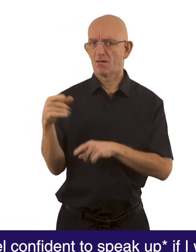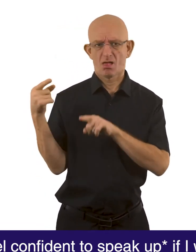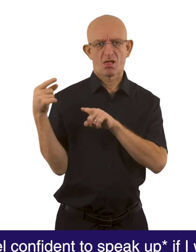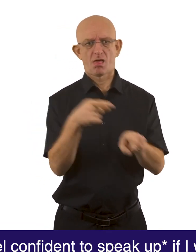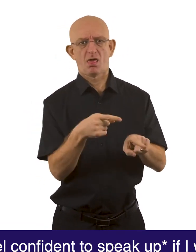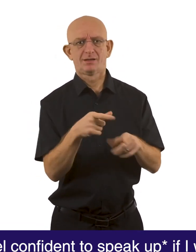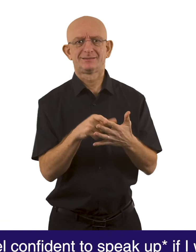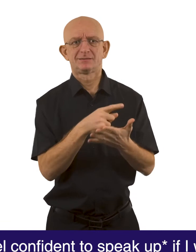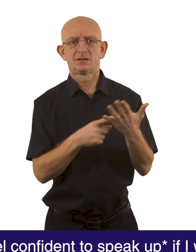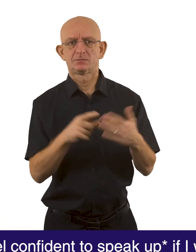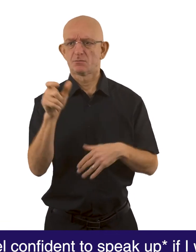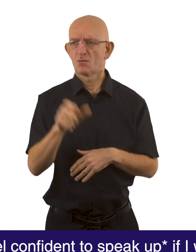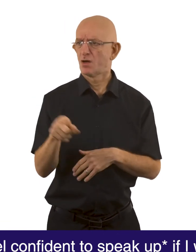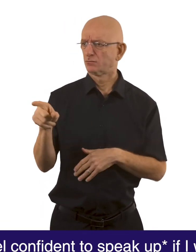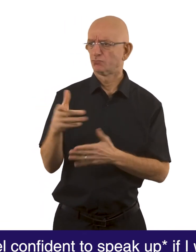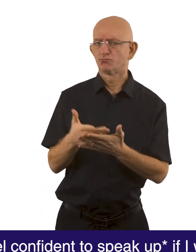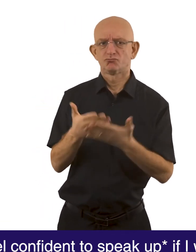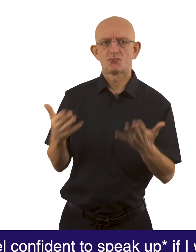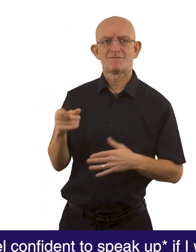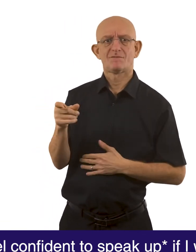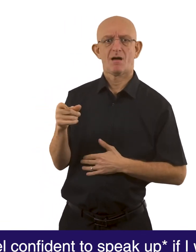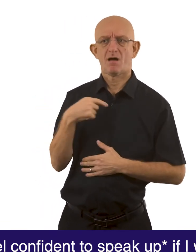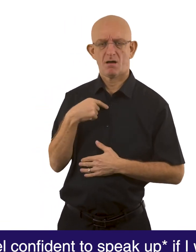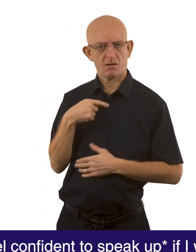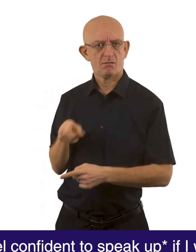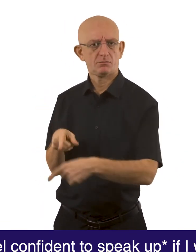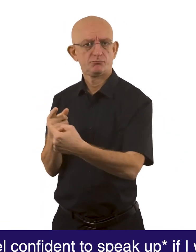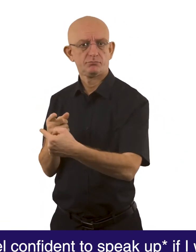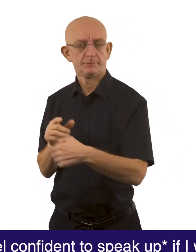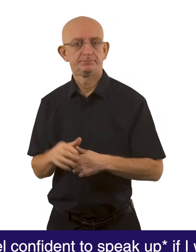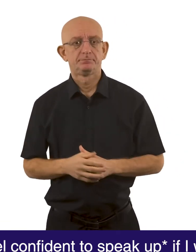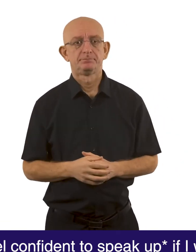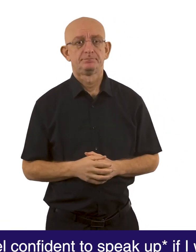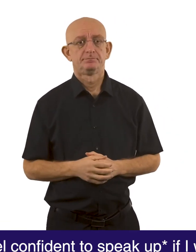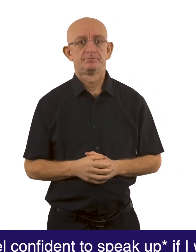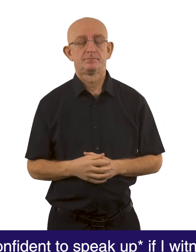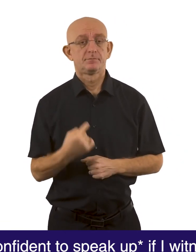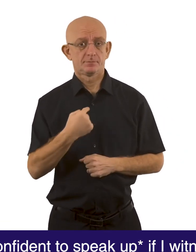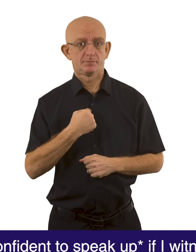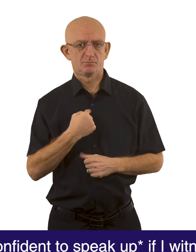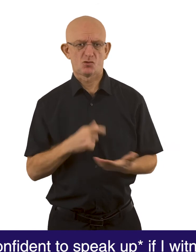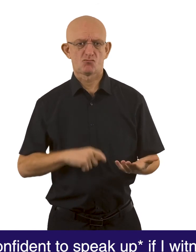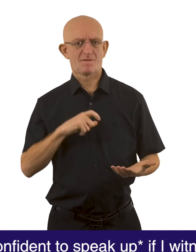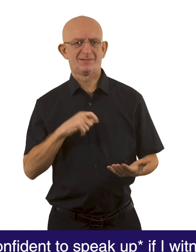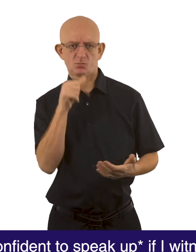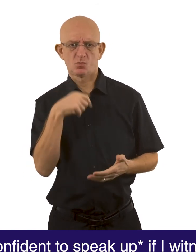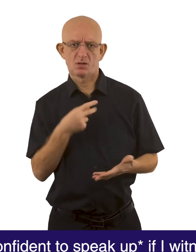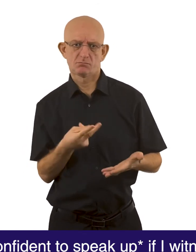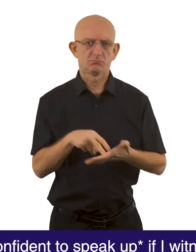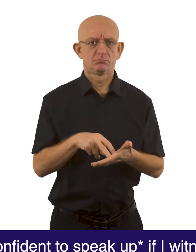family member treating a disabled person unfairly. I would feel confident to